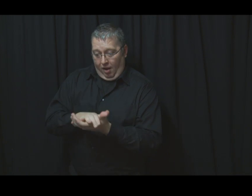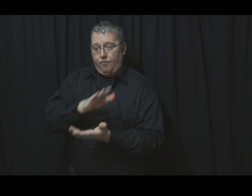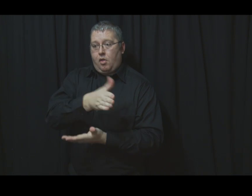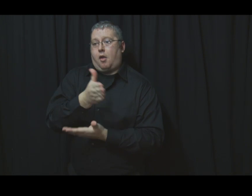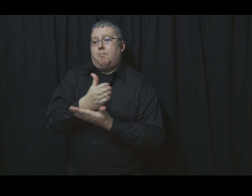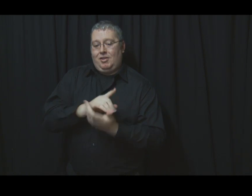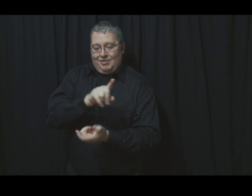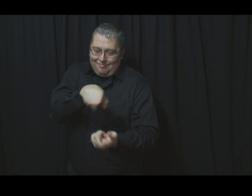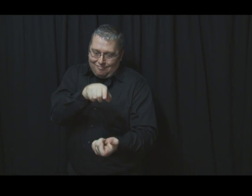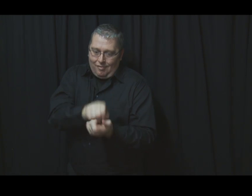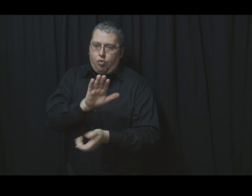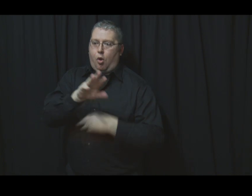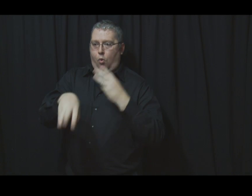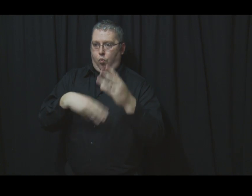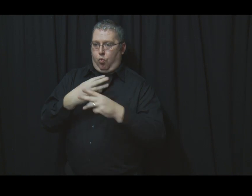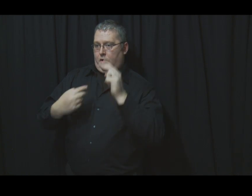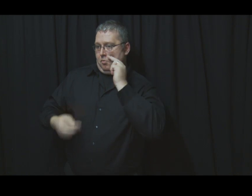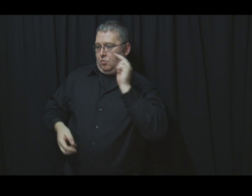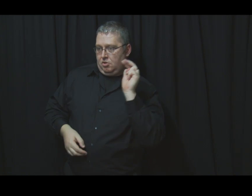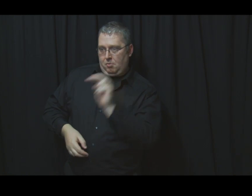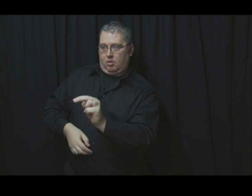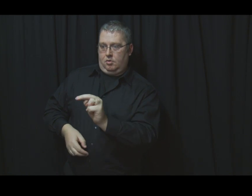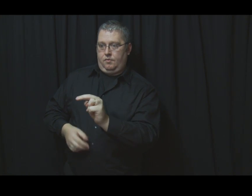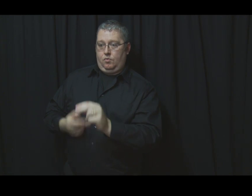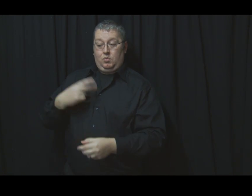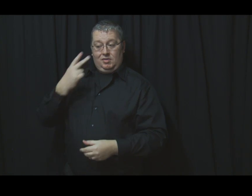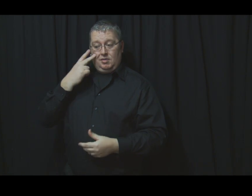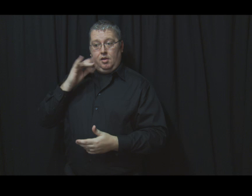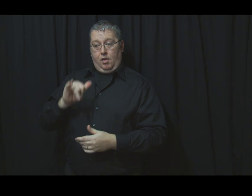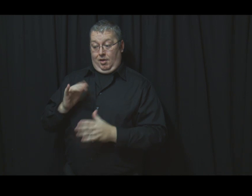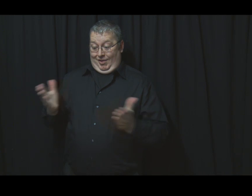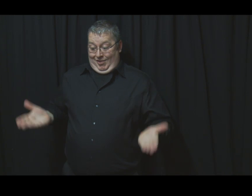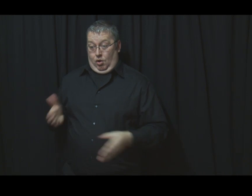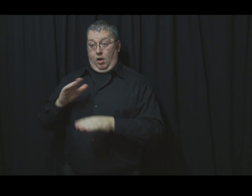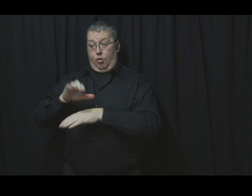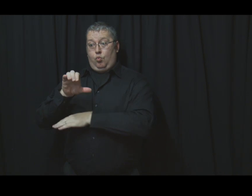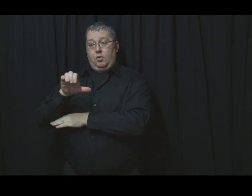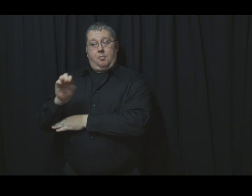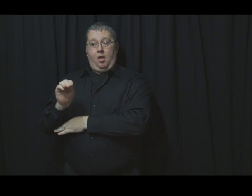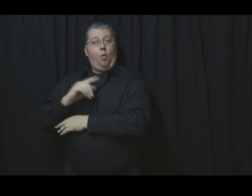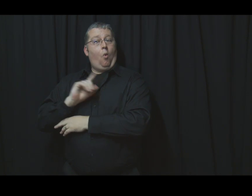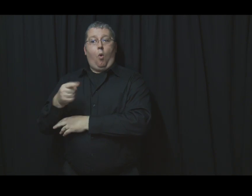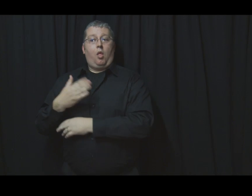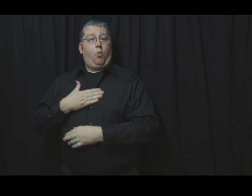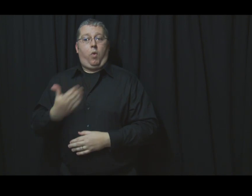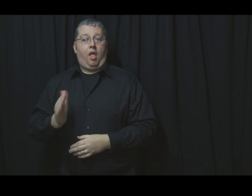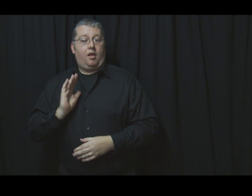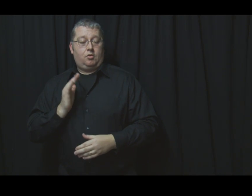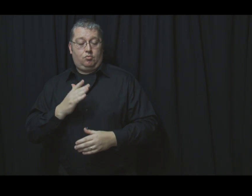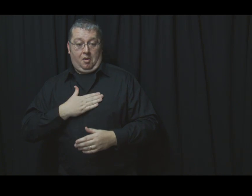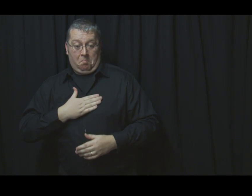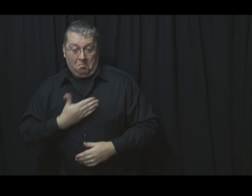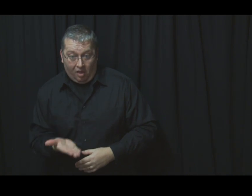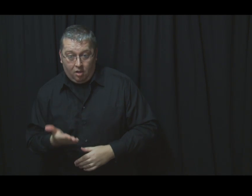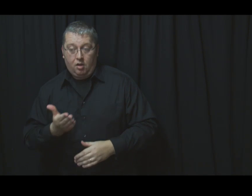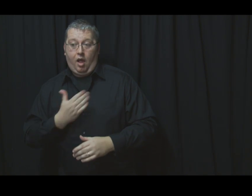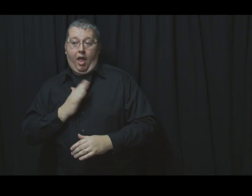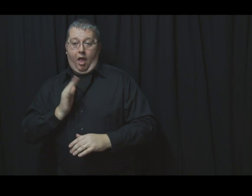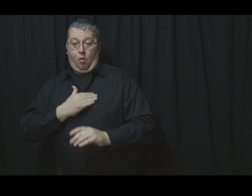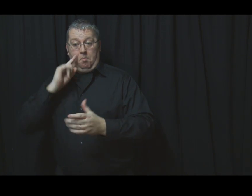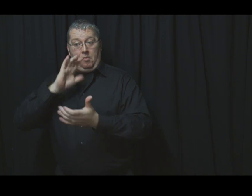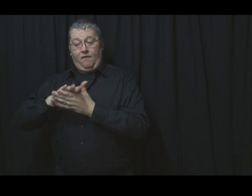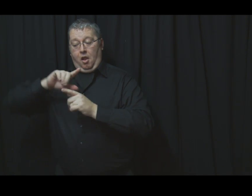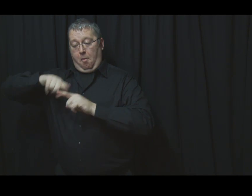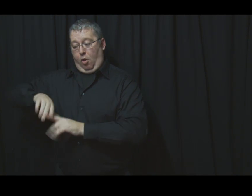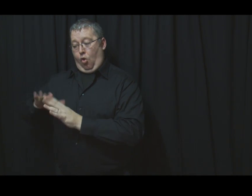particular worldview. Now, at the Creation Museum, we're only too willing to admit our beliefs based upon the Bible, but we also teach